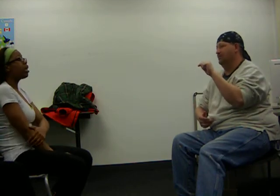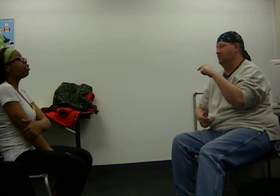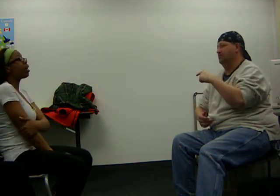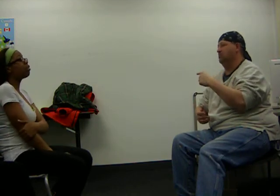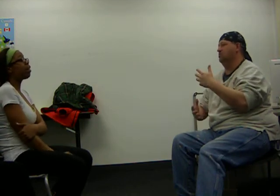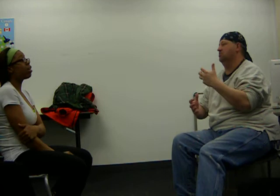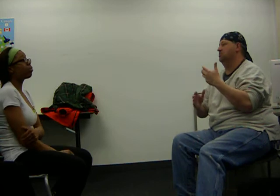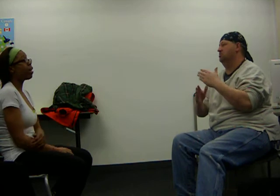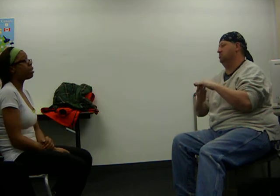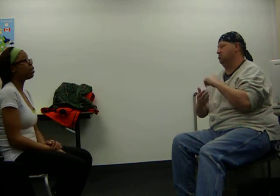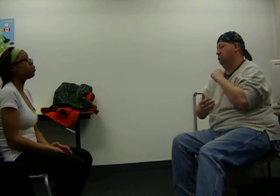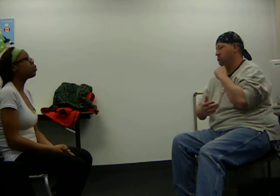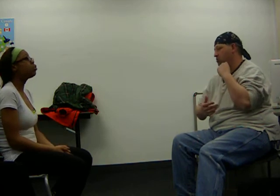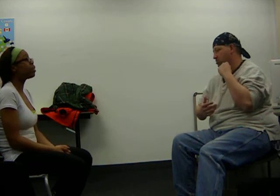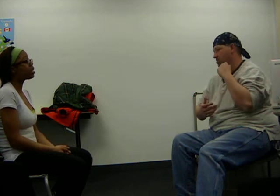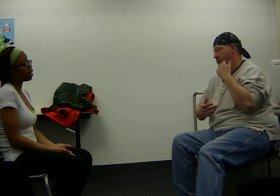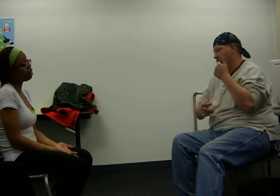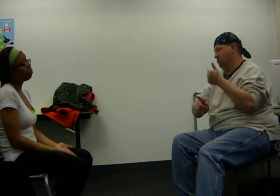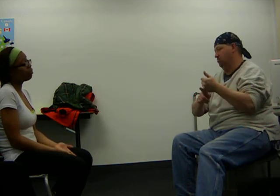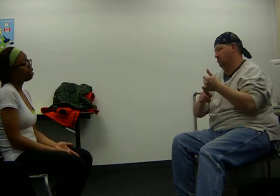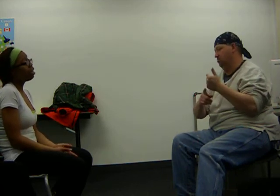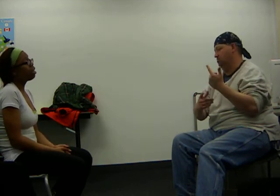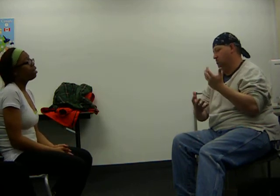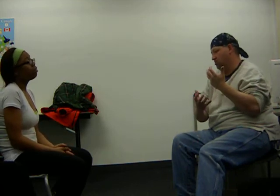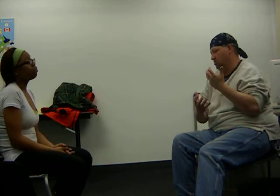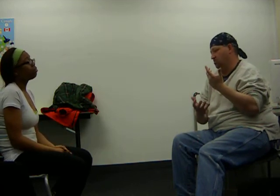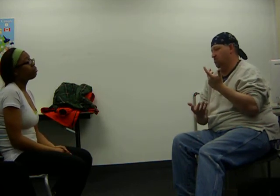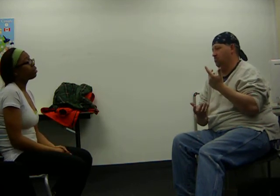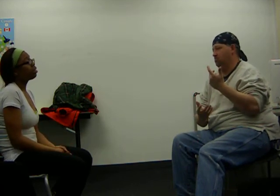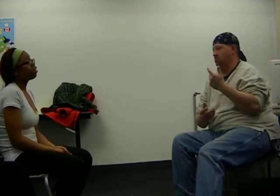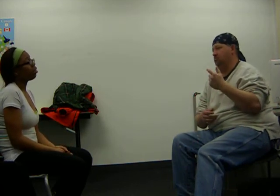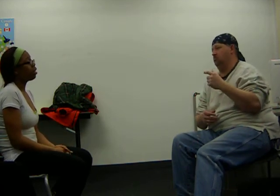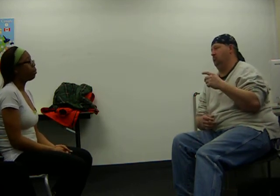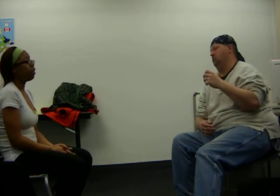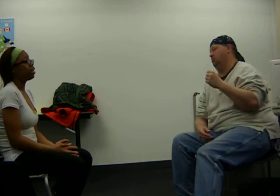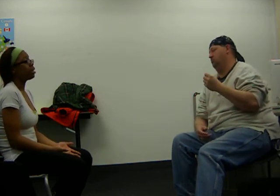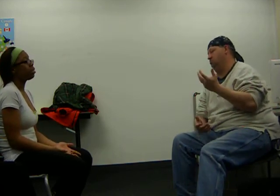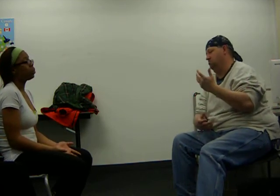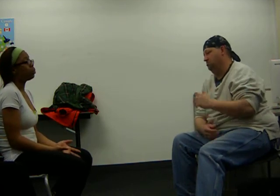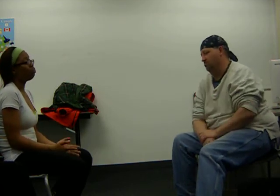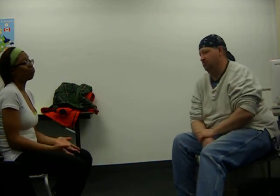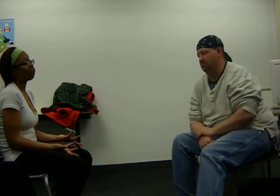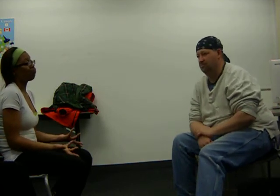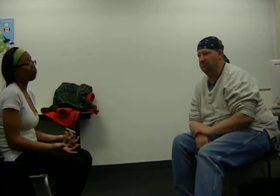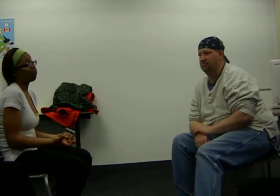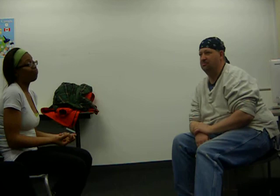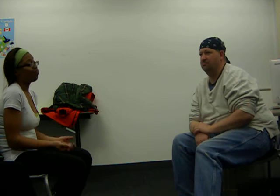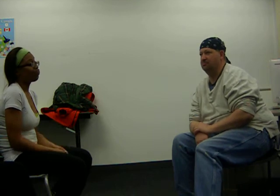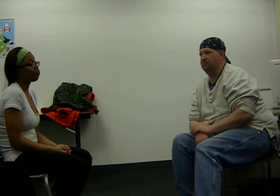He tried to find other ways, but it was too risky. So he wanted to.